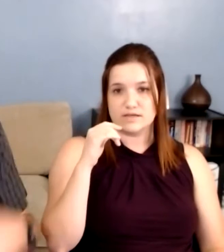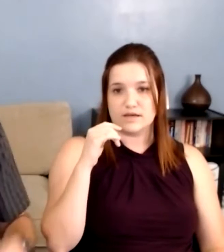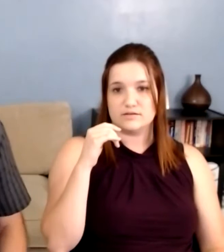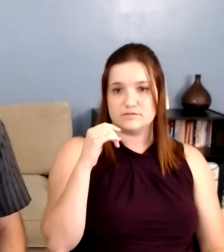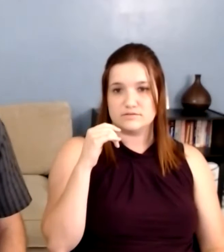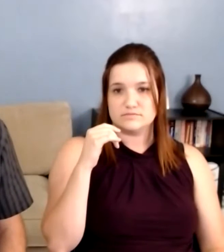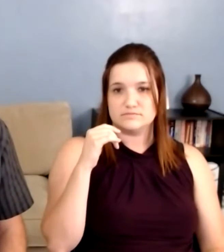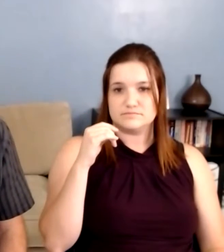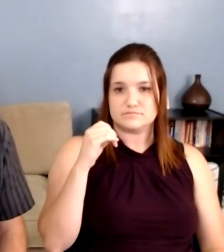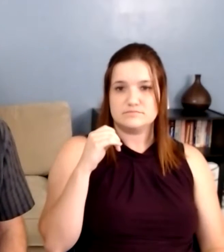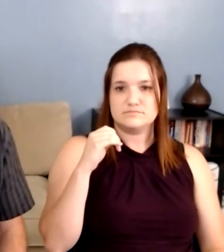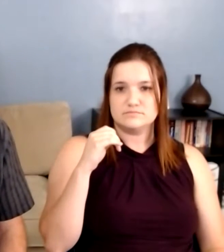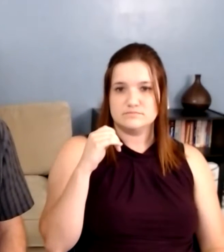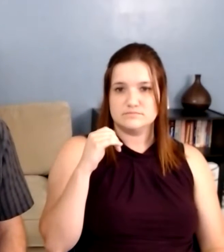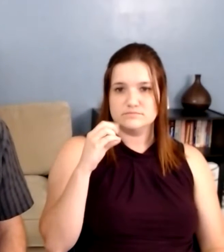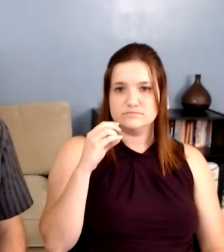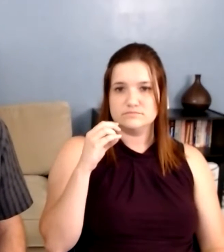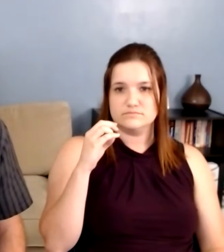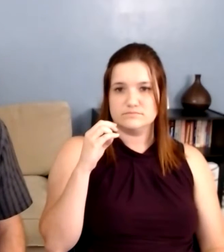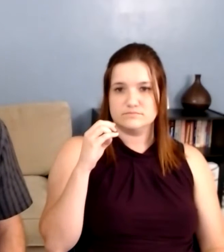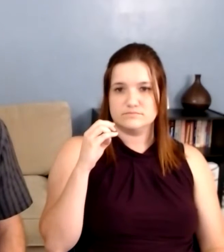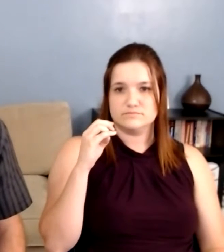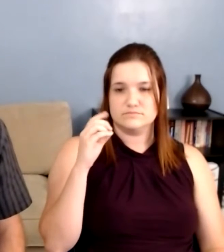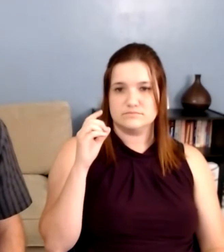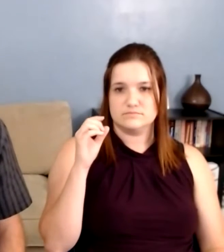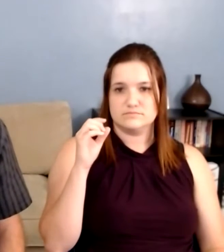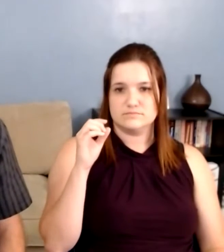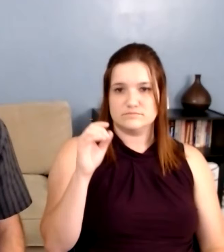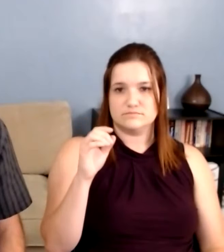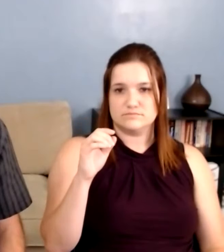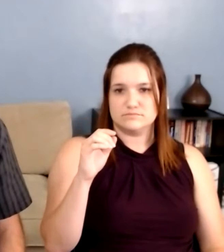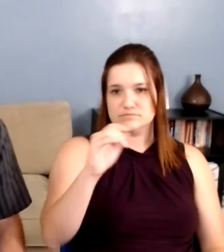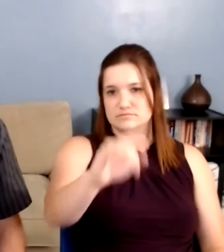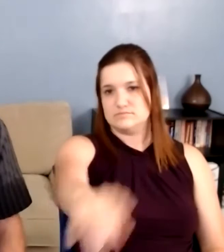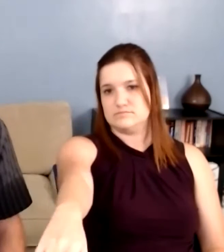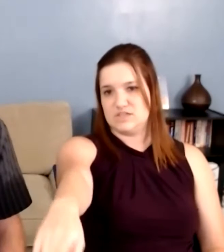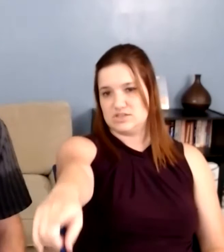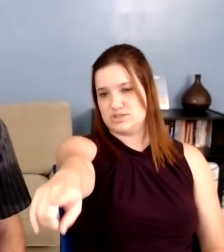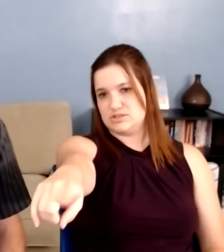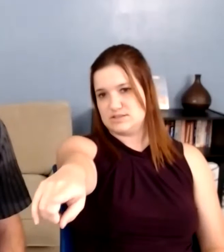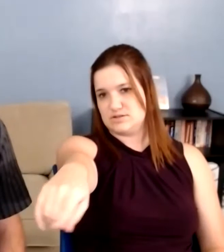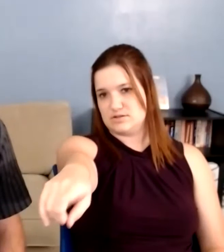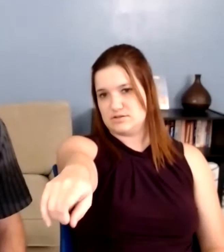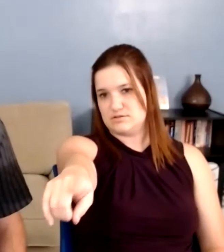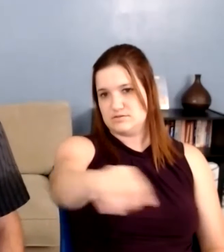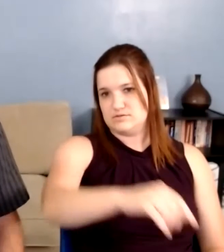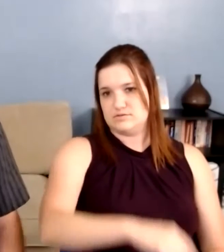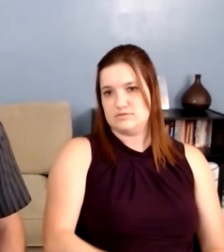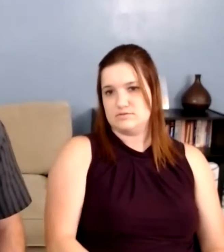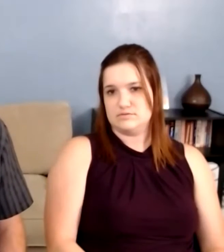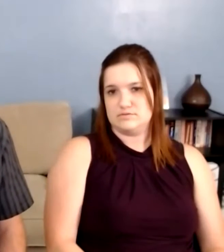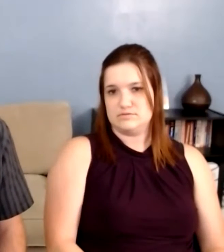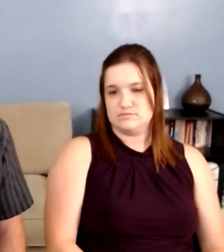of classifiers. Annette was asking, is there a printout? And I think if you just save the image on the article, oh, there